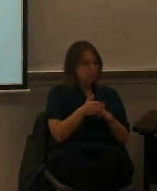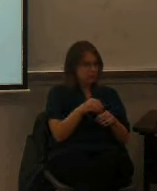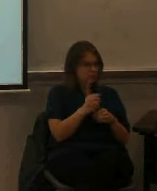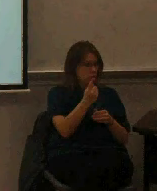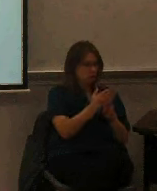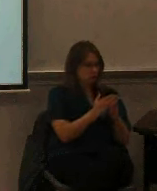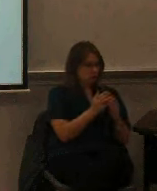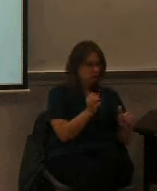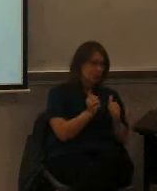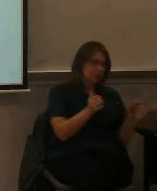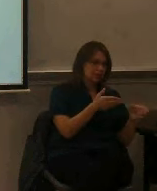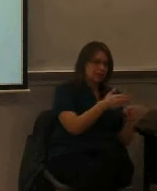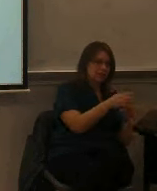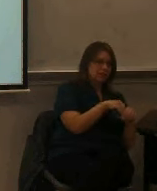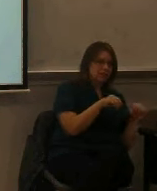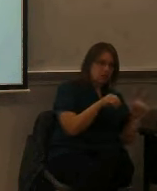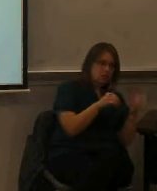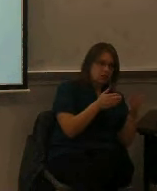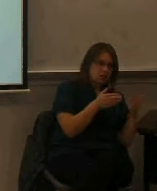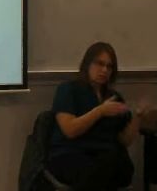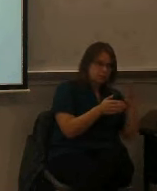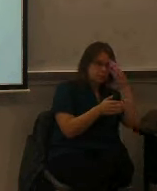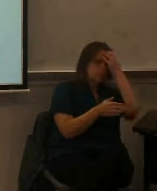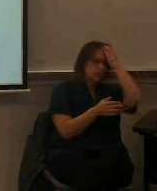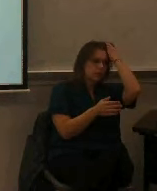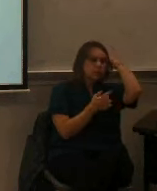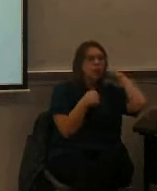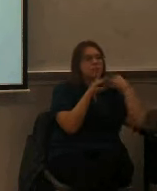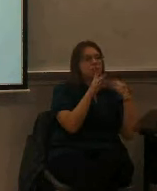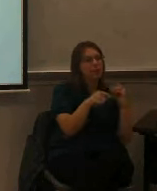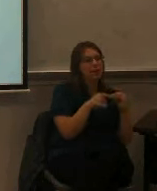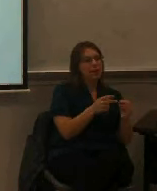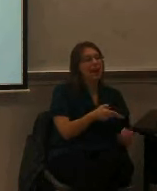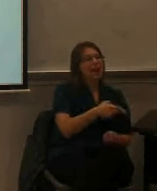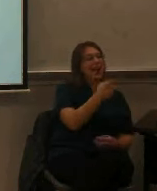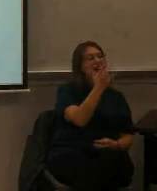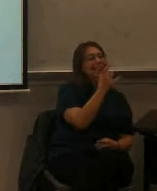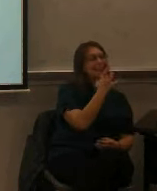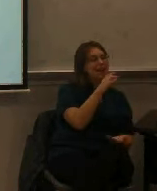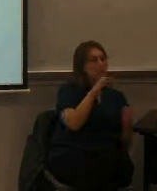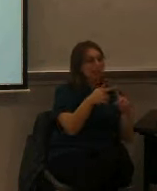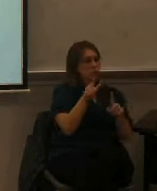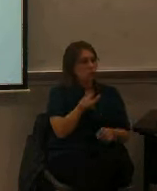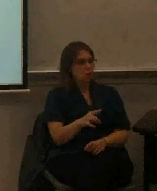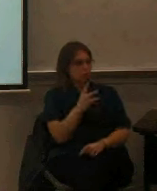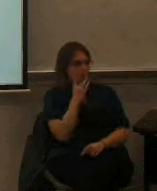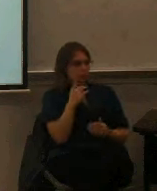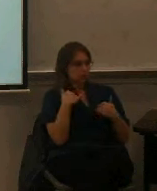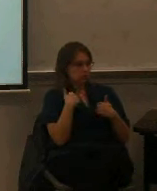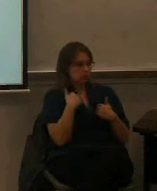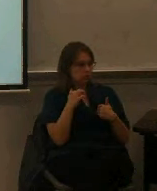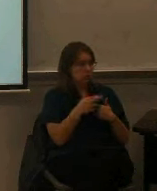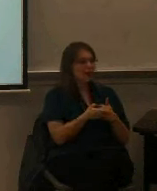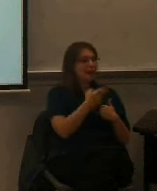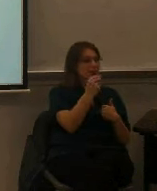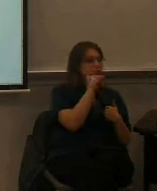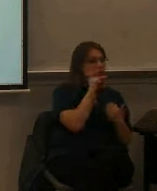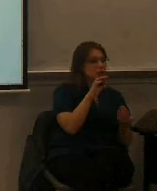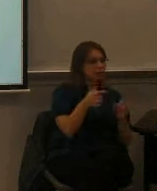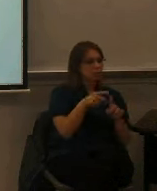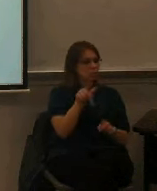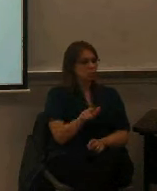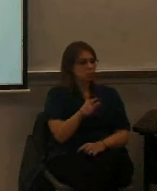part and the other organism specialize on the other. So we've talked about high light versus low light species, or high nutrient versus low